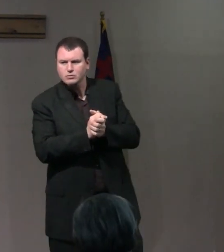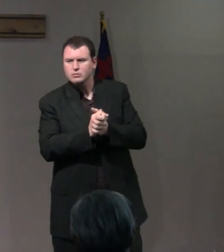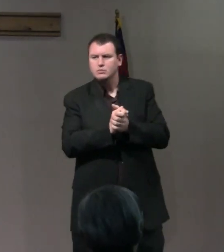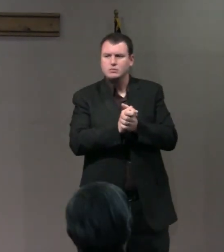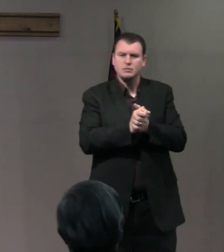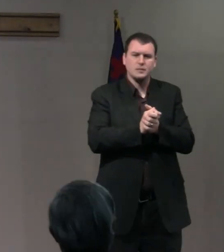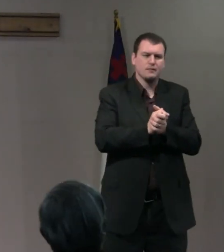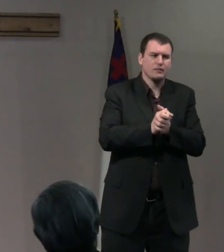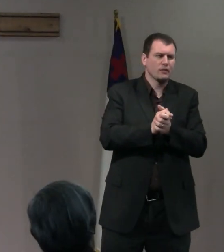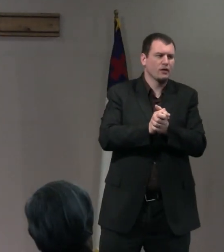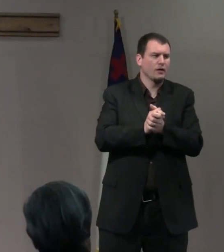up.